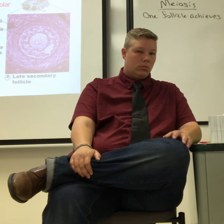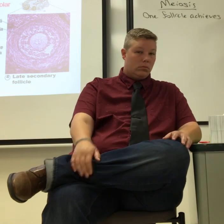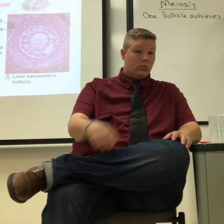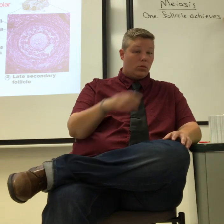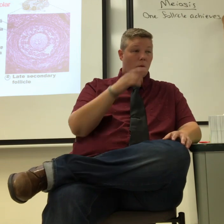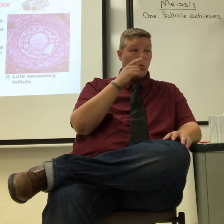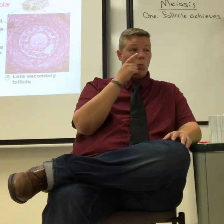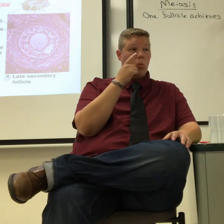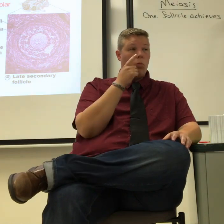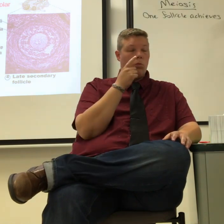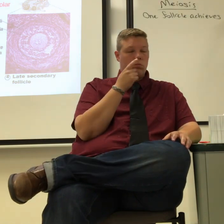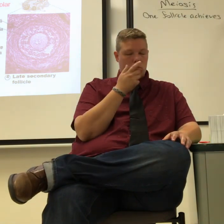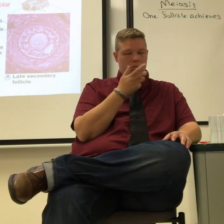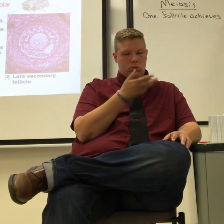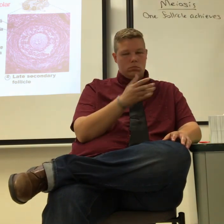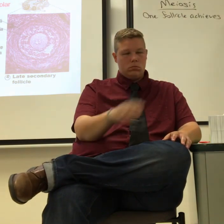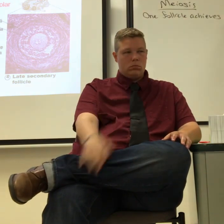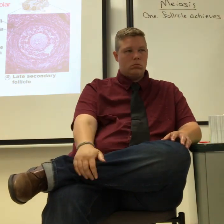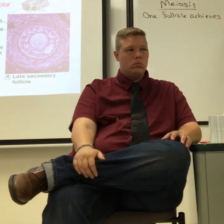One follicle achieves